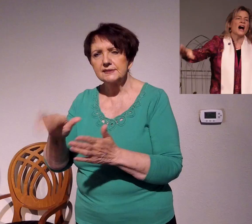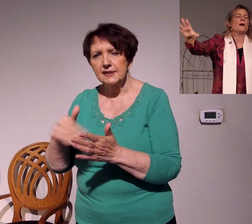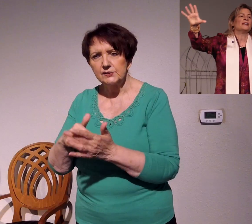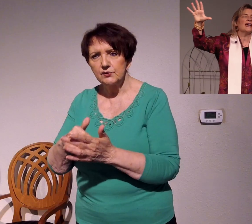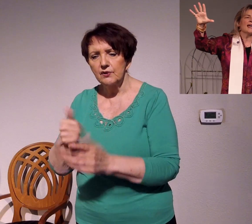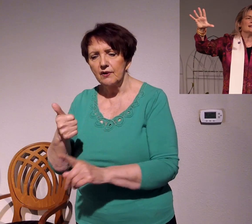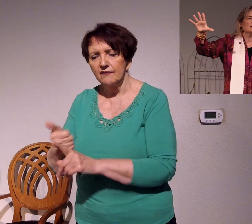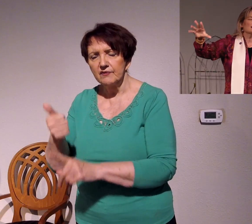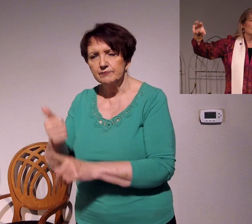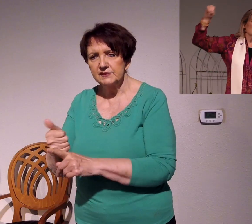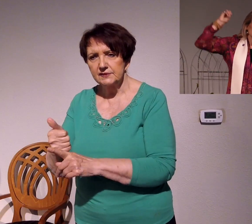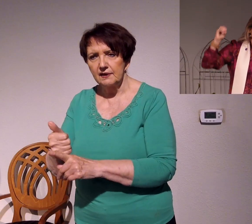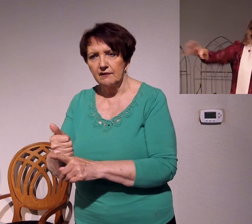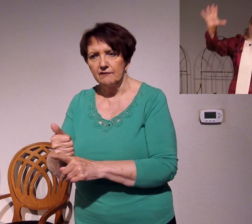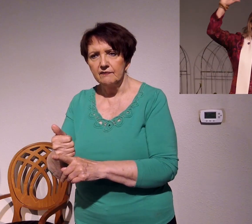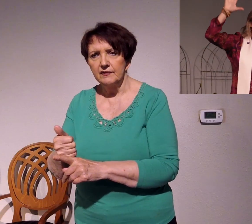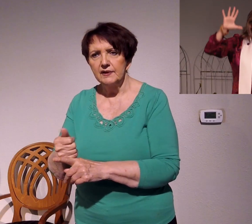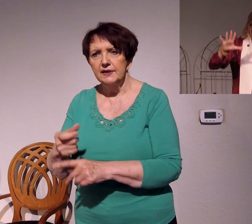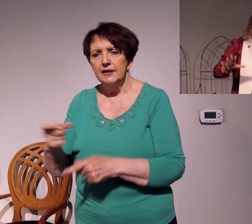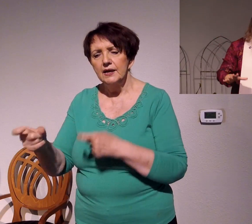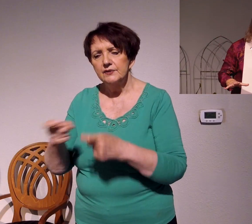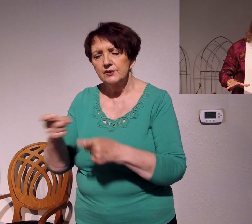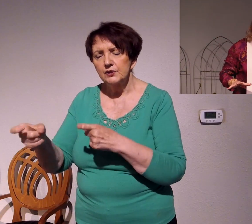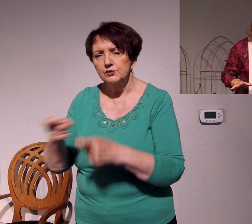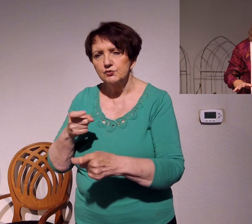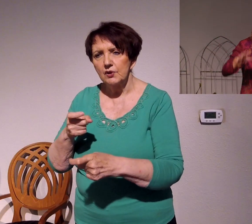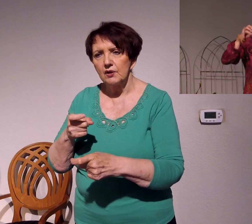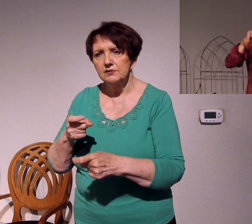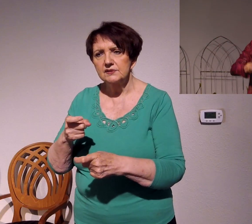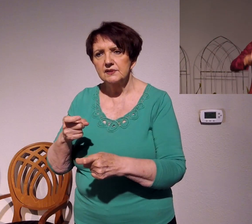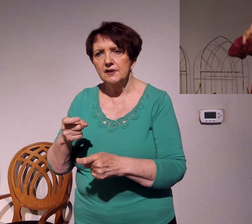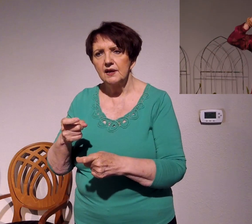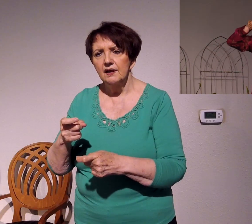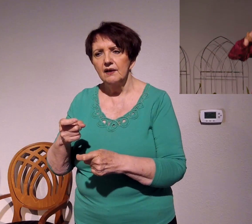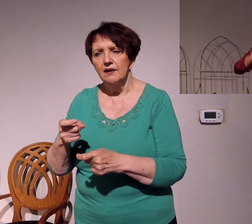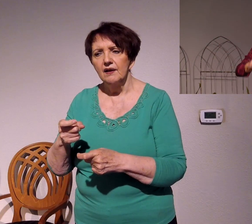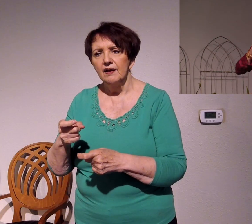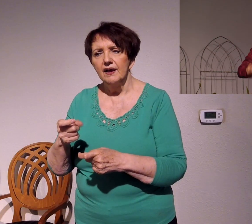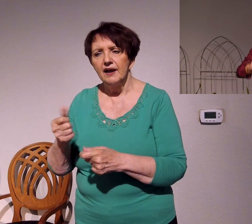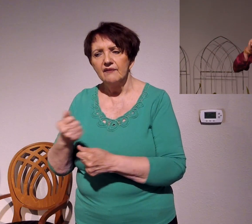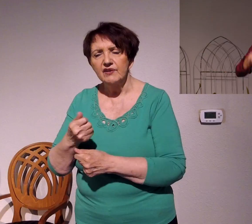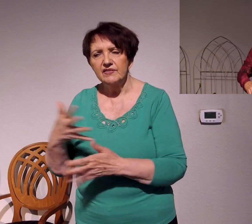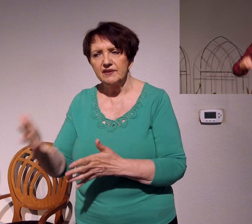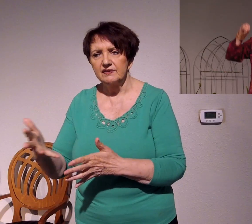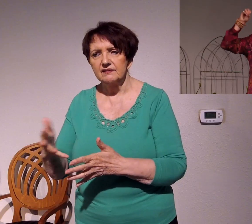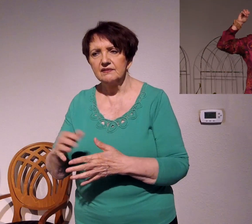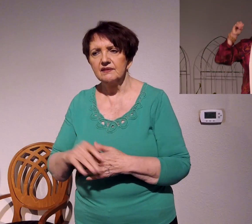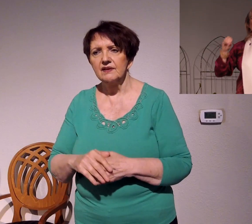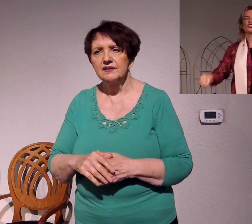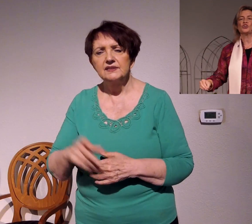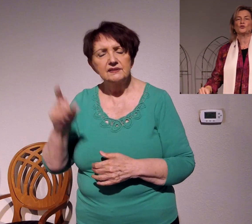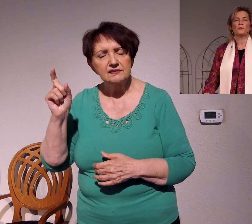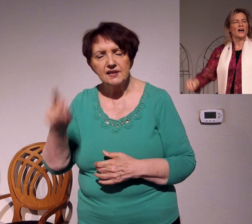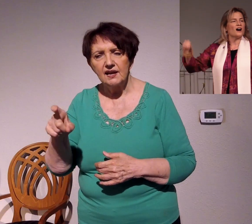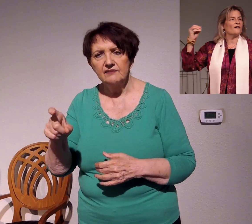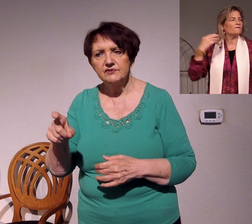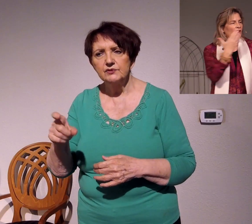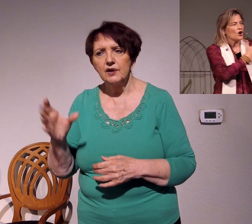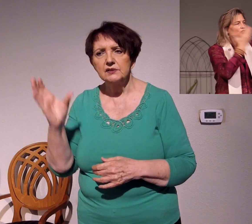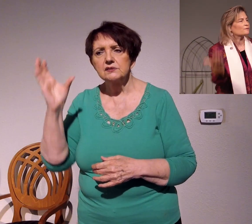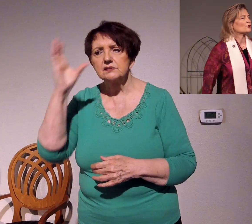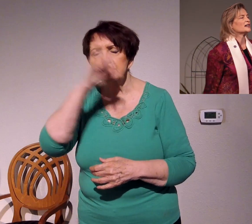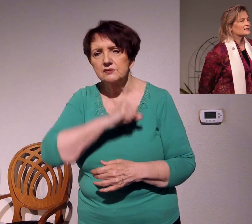which dominates. It dominates without effort. Something which does not have to assume